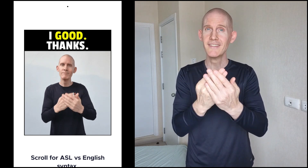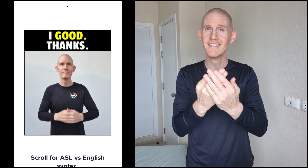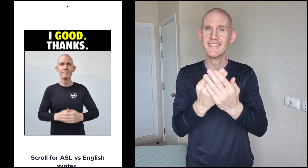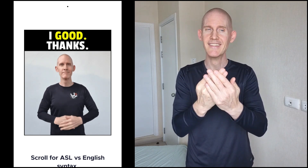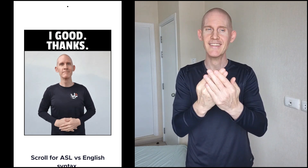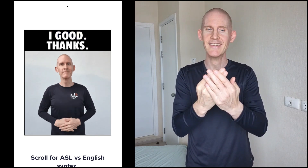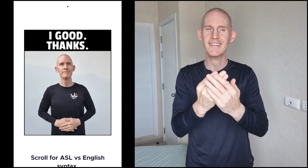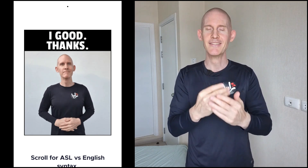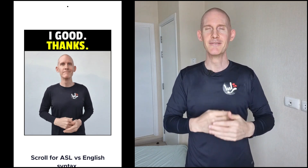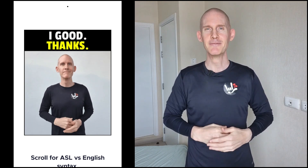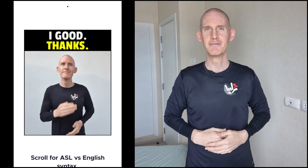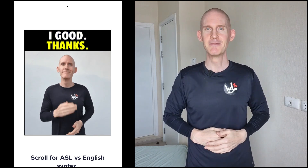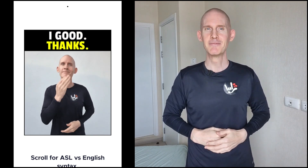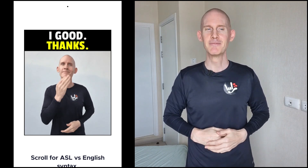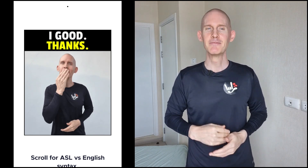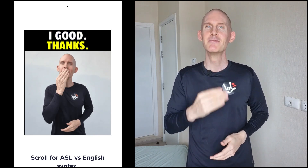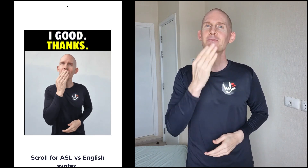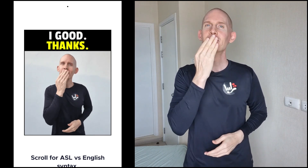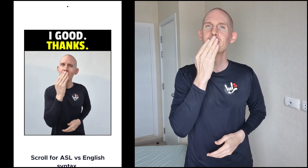good,